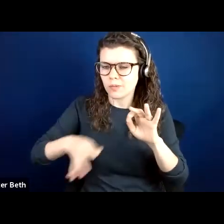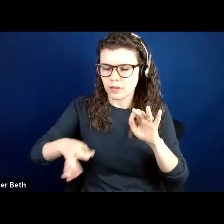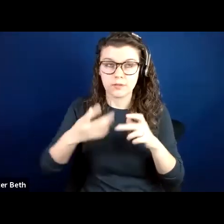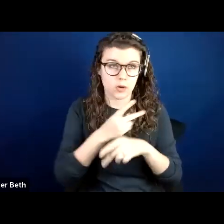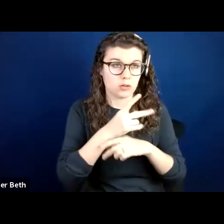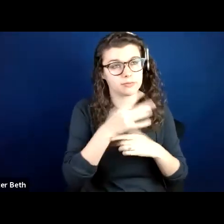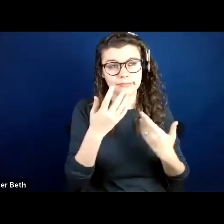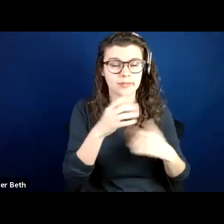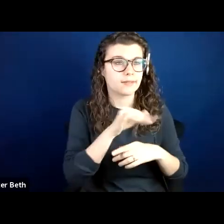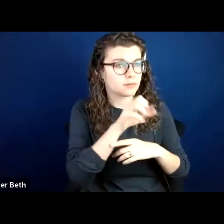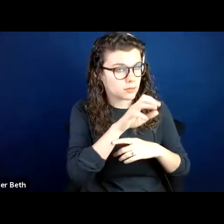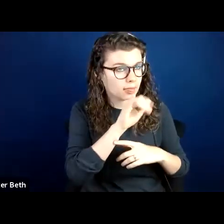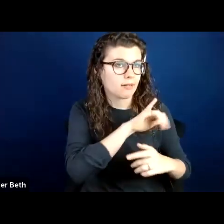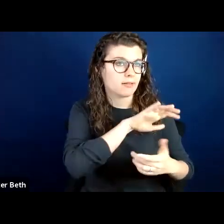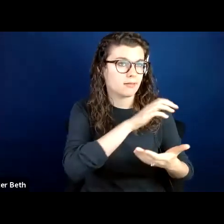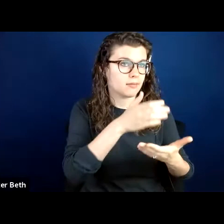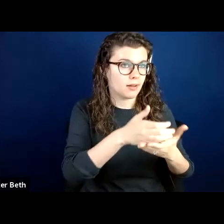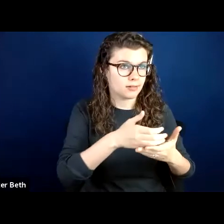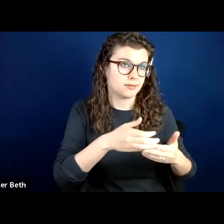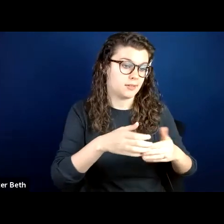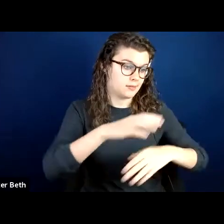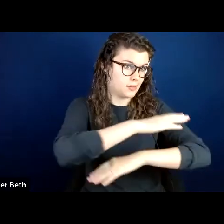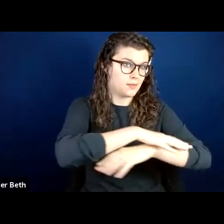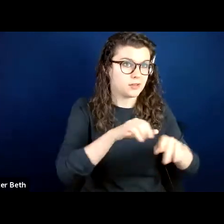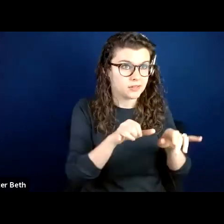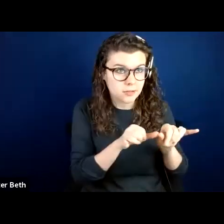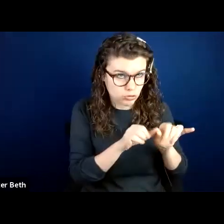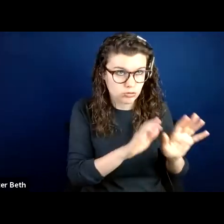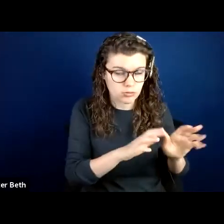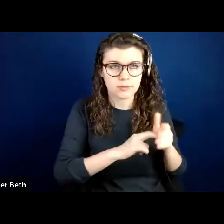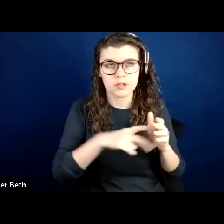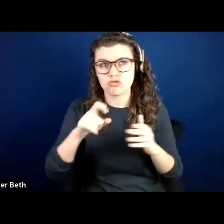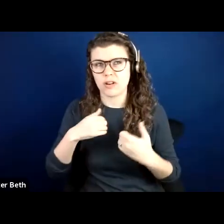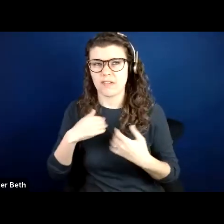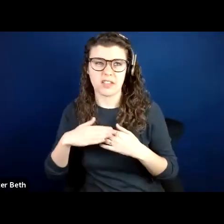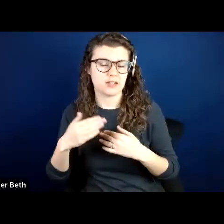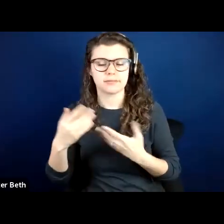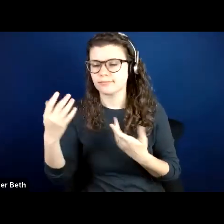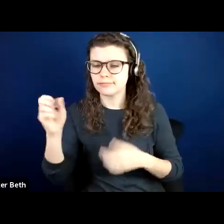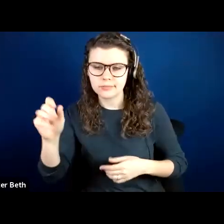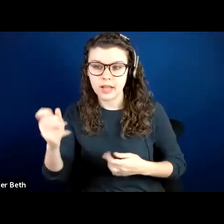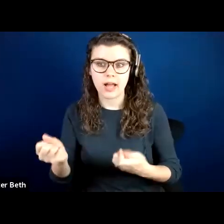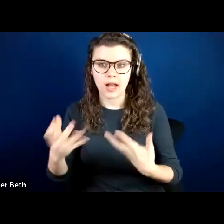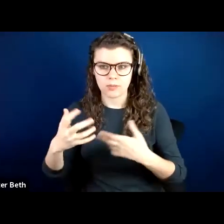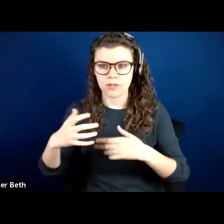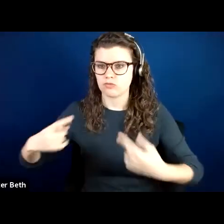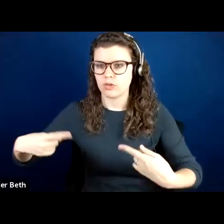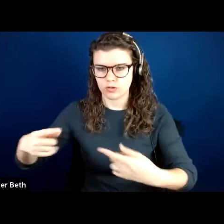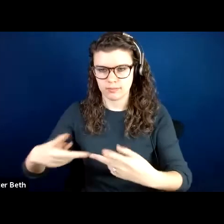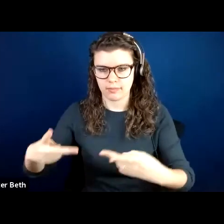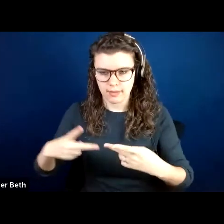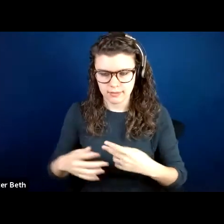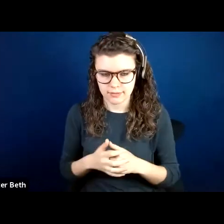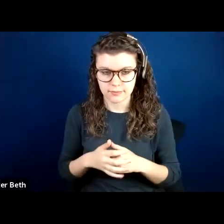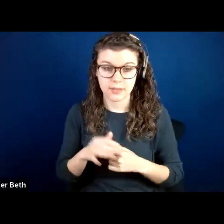camping sites that have accessible or mobility features, those are also going to be required to have accessible